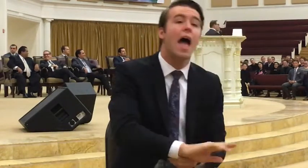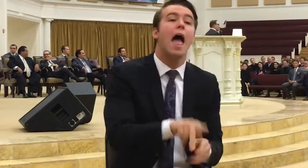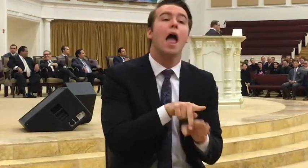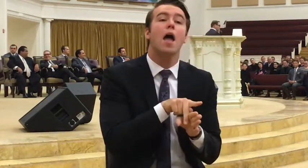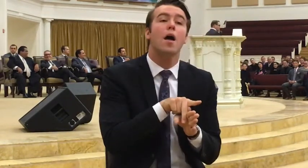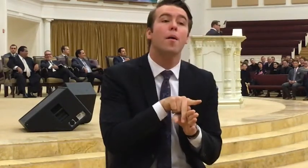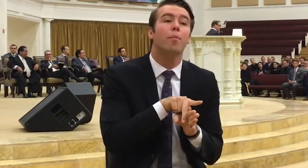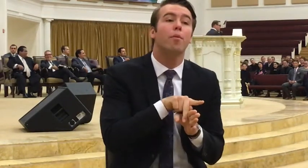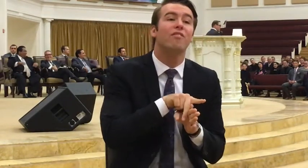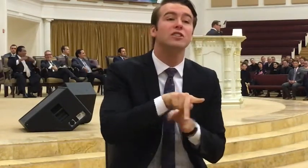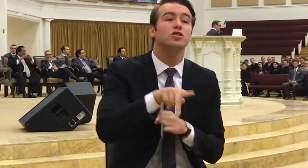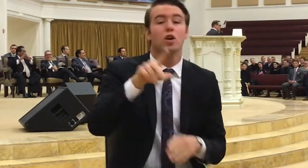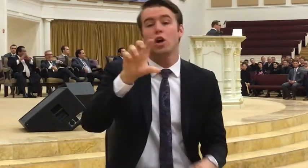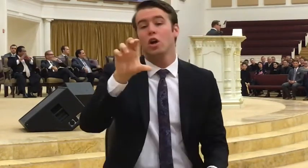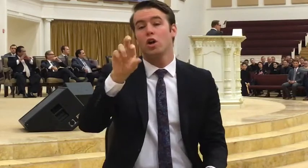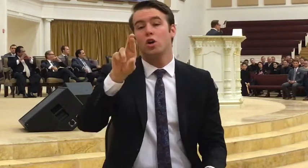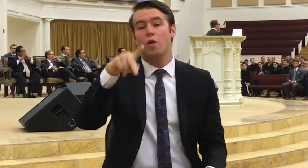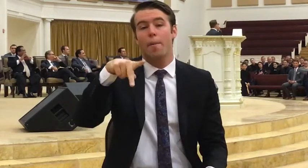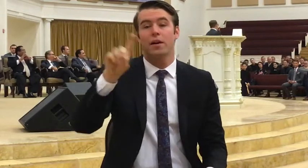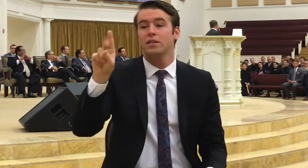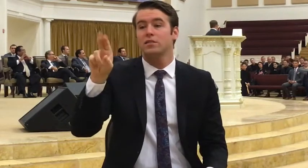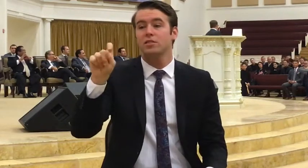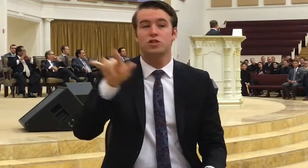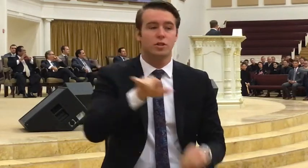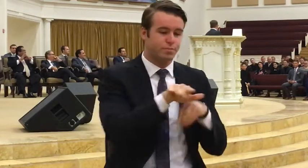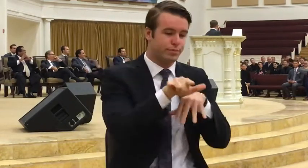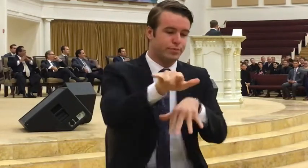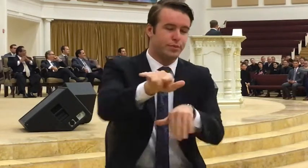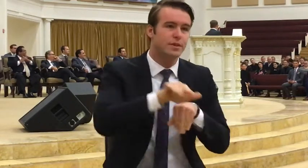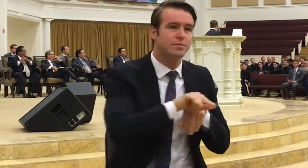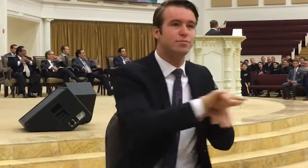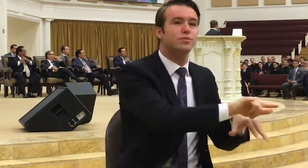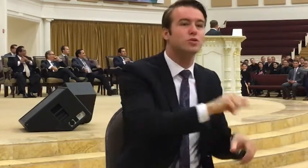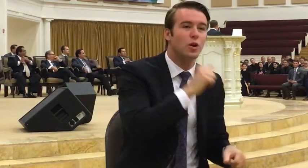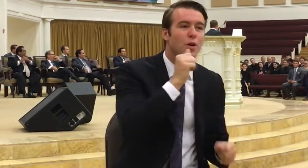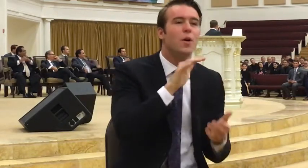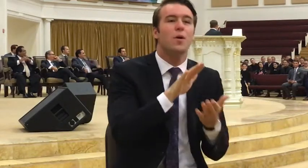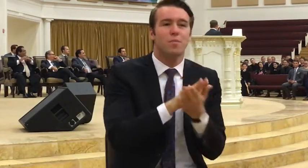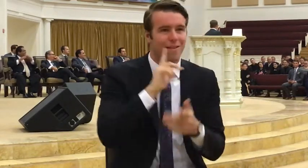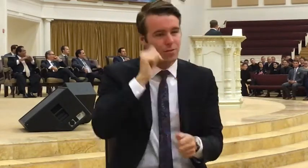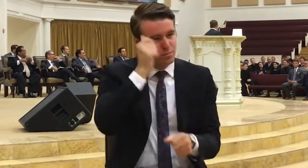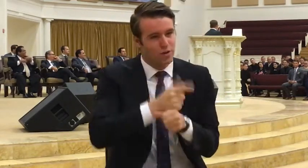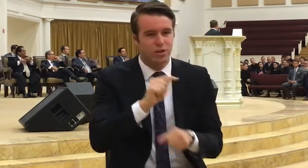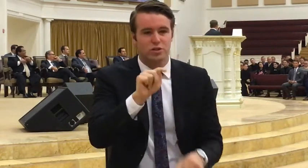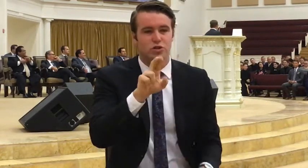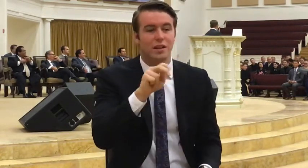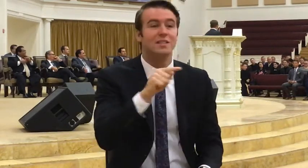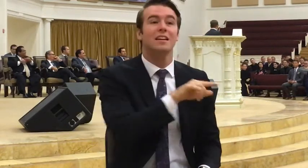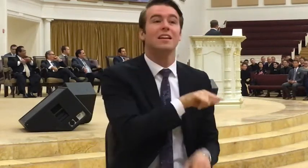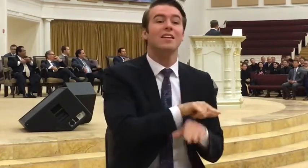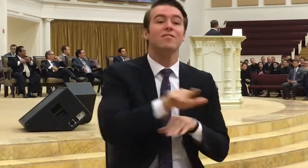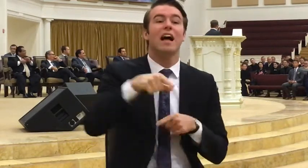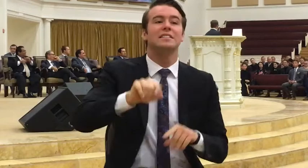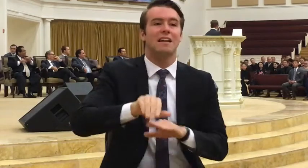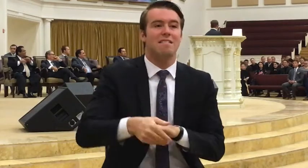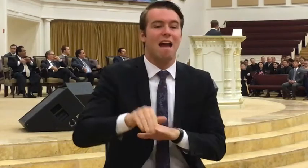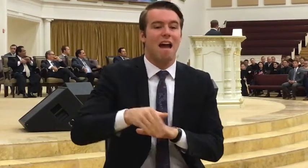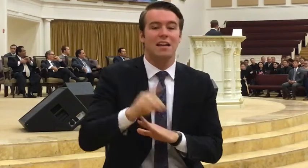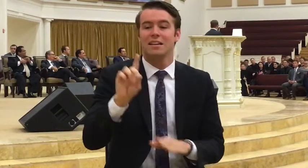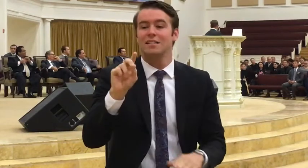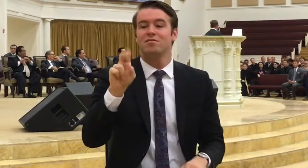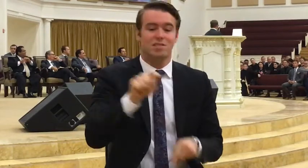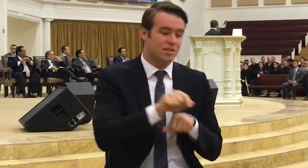professional crop duster. And so y'all pray for Brother Trent. He flies at night dusting